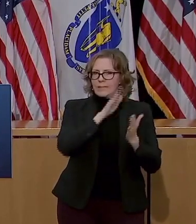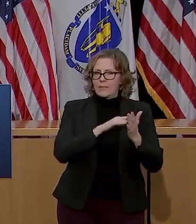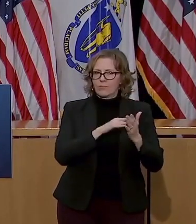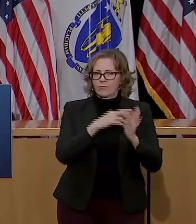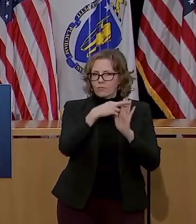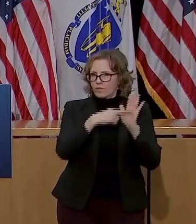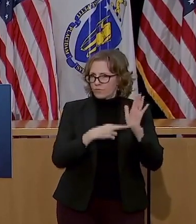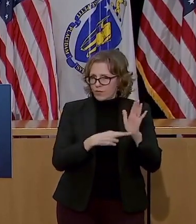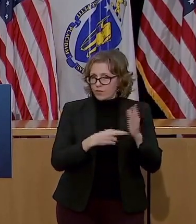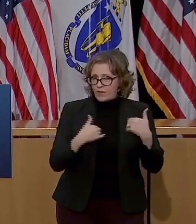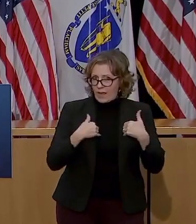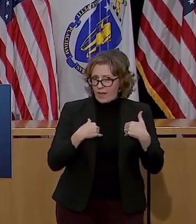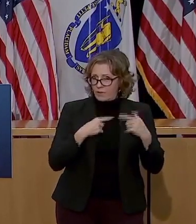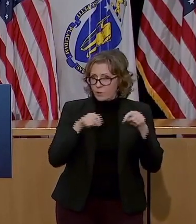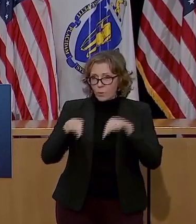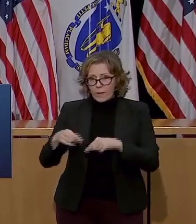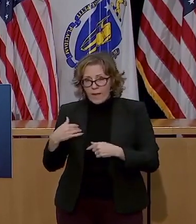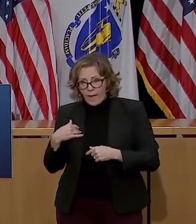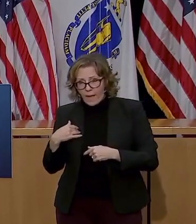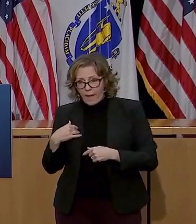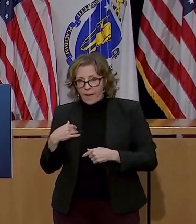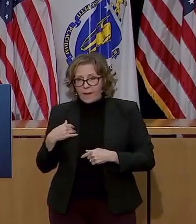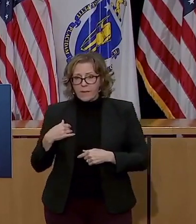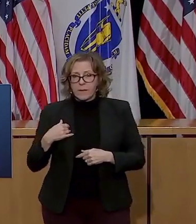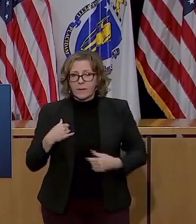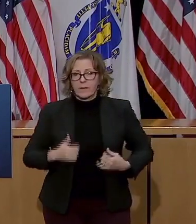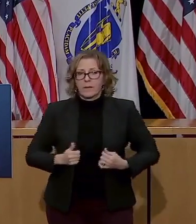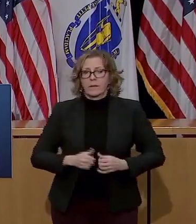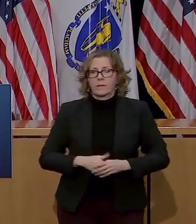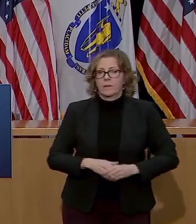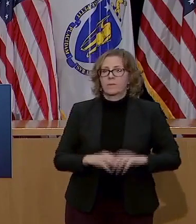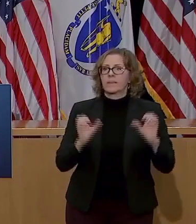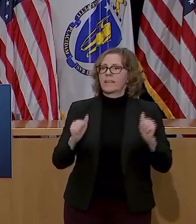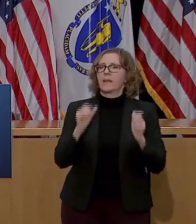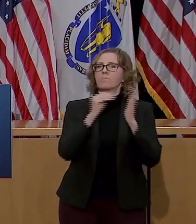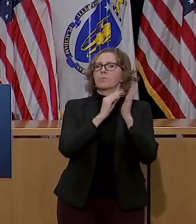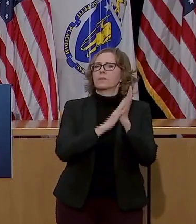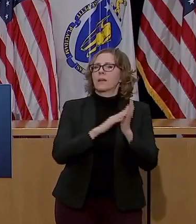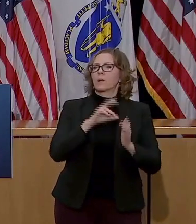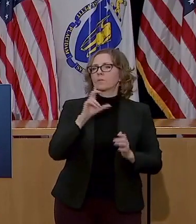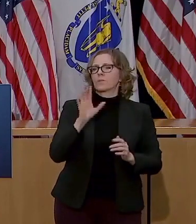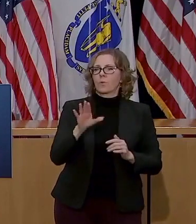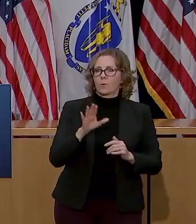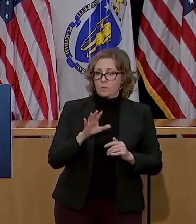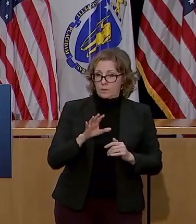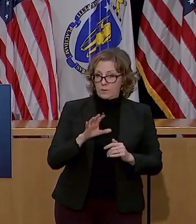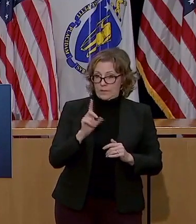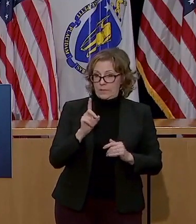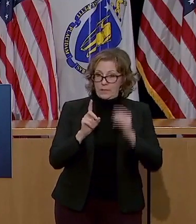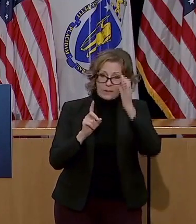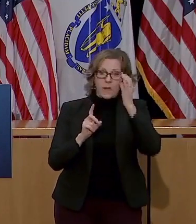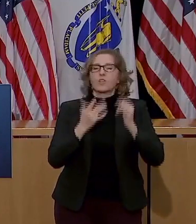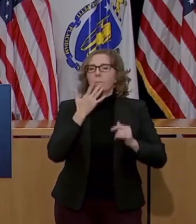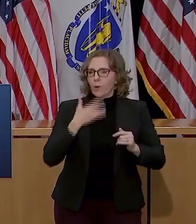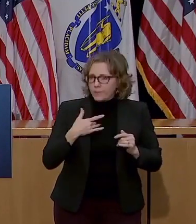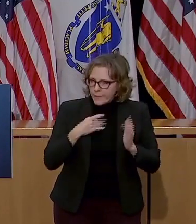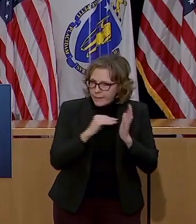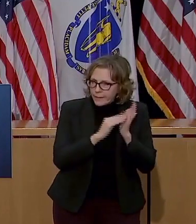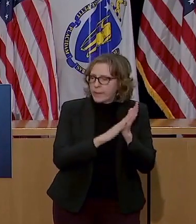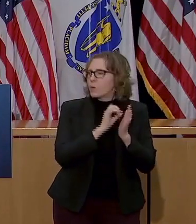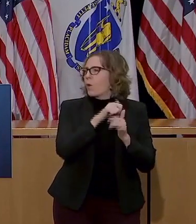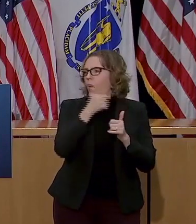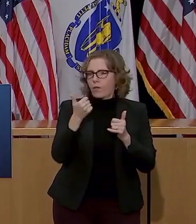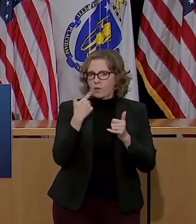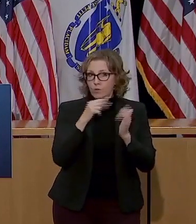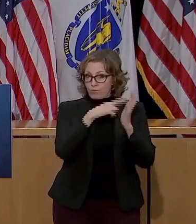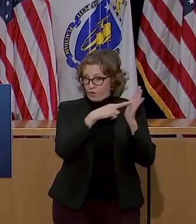map? site, but it leads to some others, so I just didn't know if there's any plans to have one central registration site. We're going to have you'll be